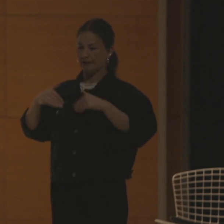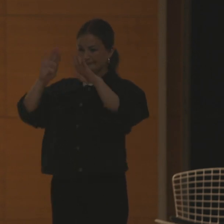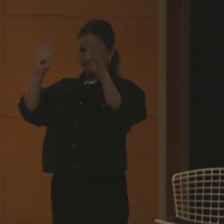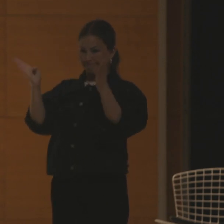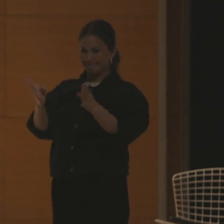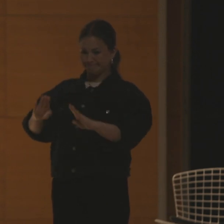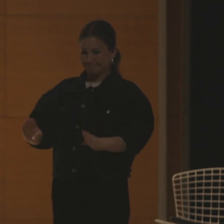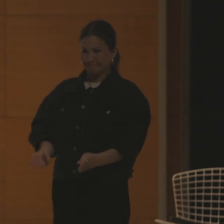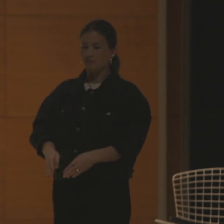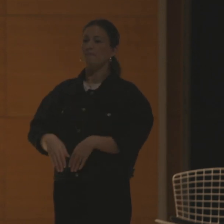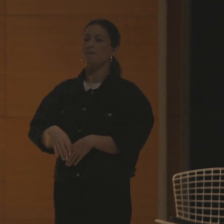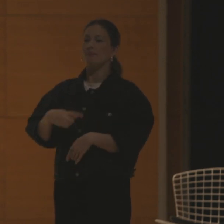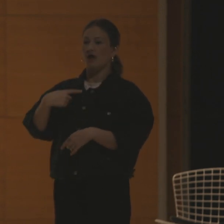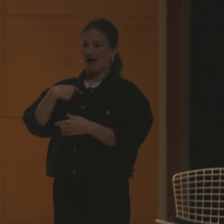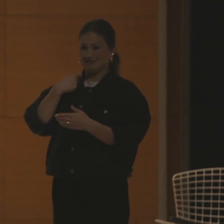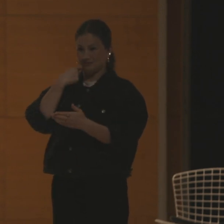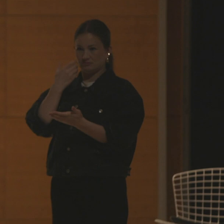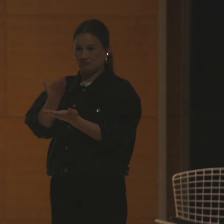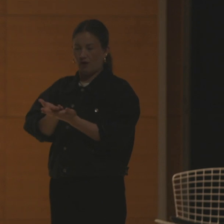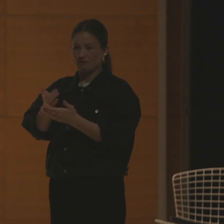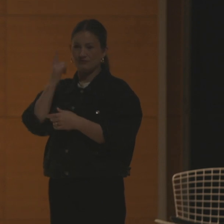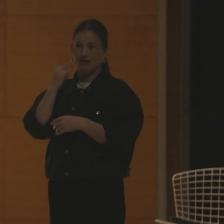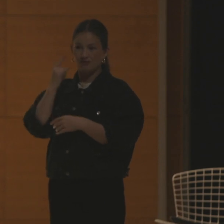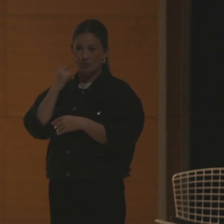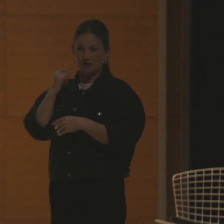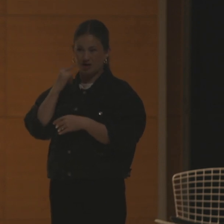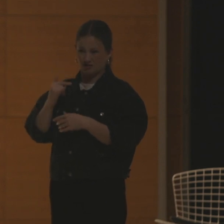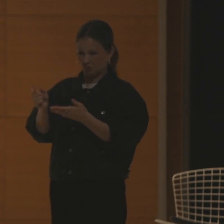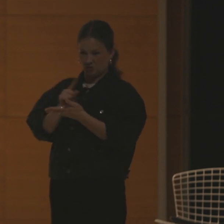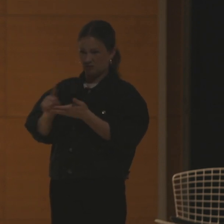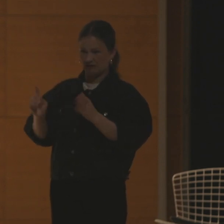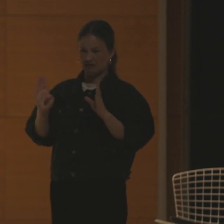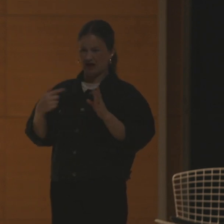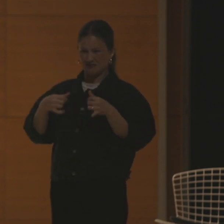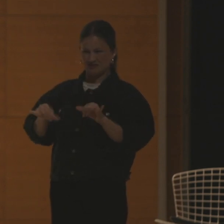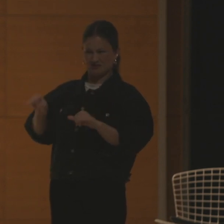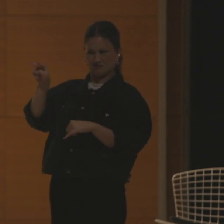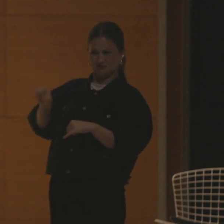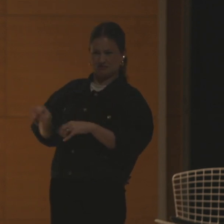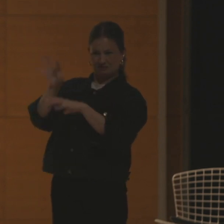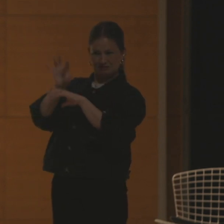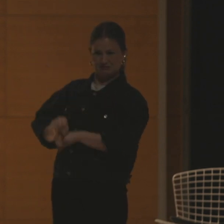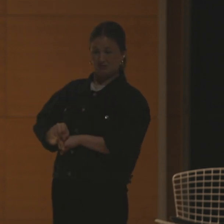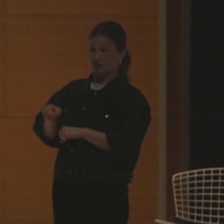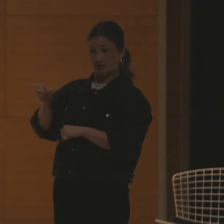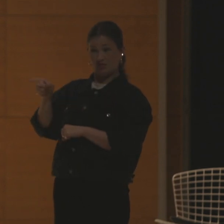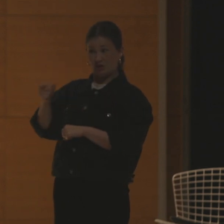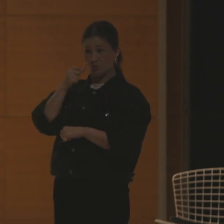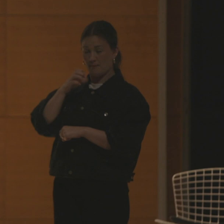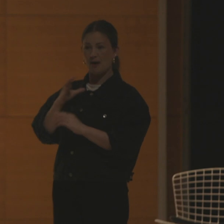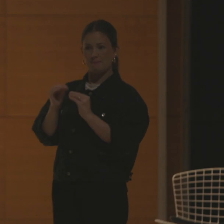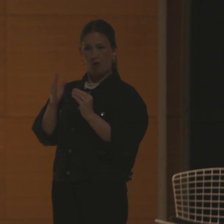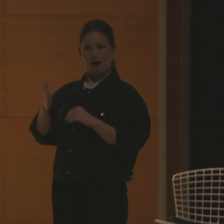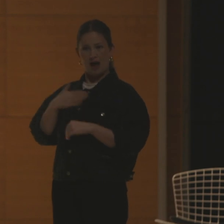been back in California for a week, and I was still adjusting to the new Marissa Chang. This woman was happier than the one I'd grown up with,